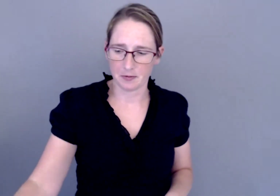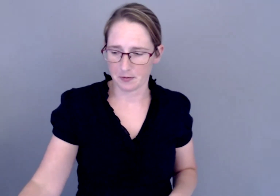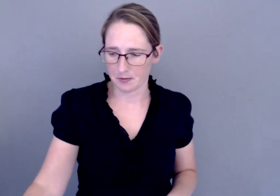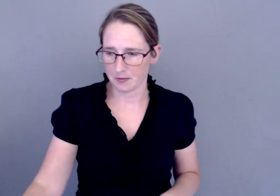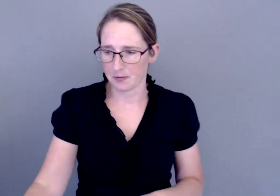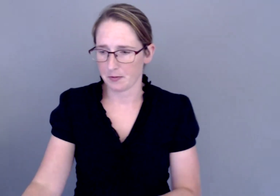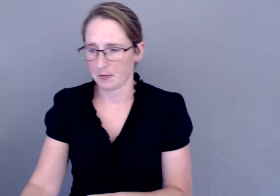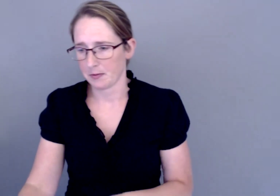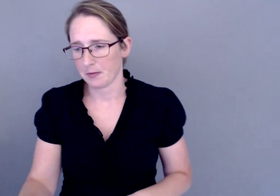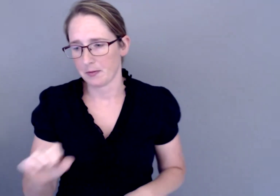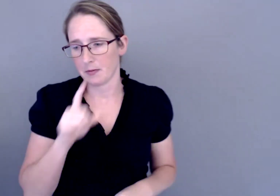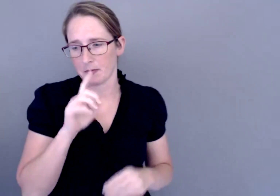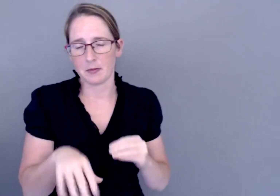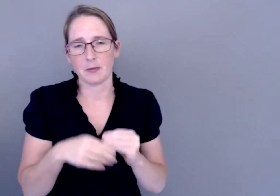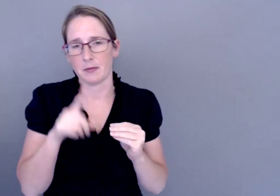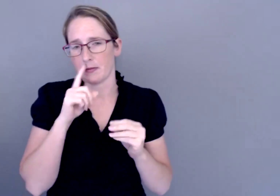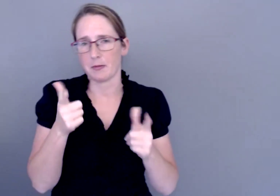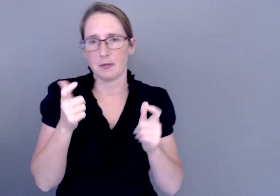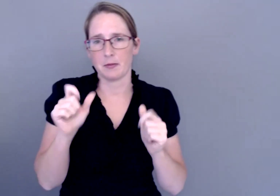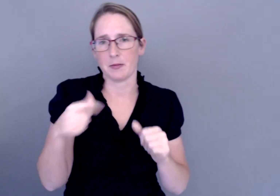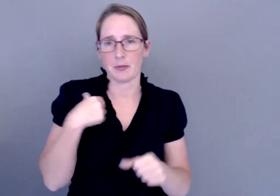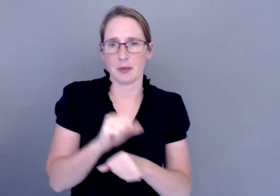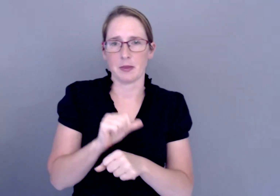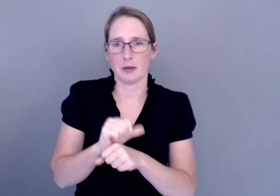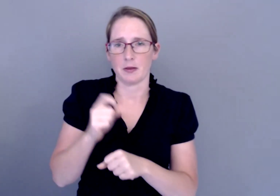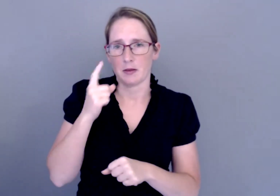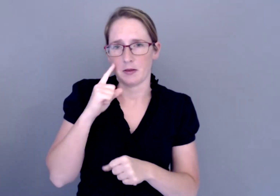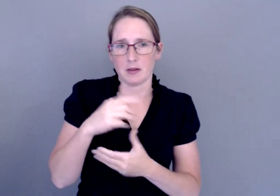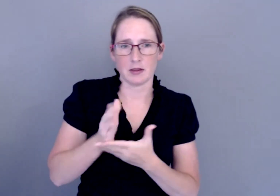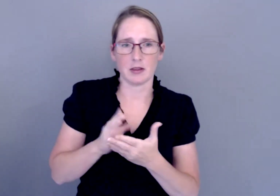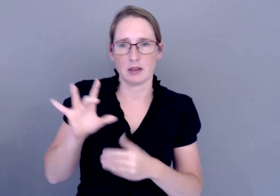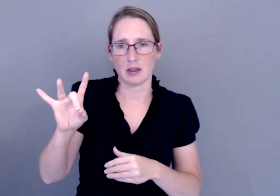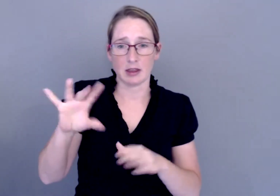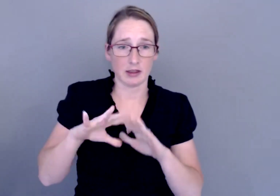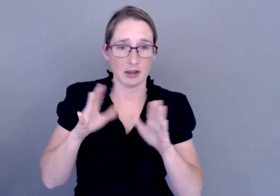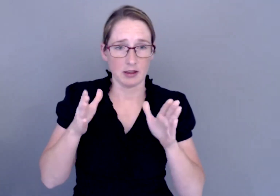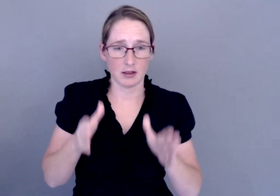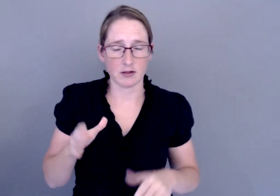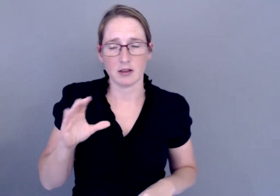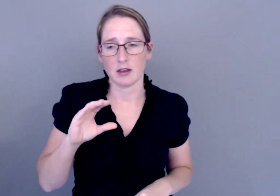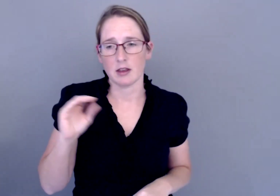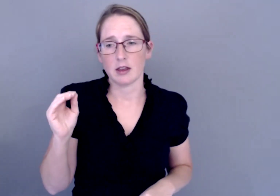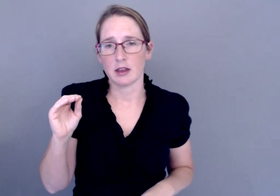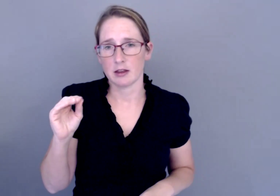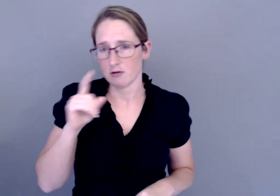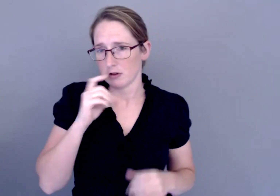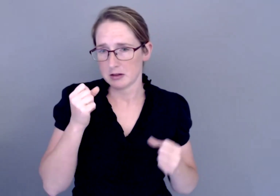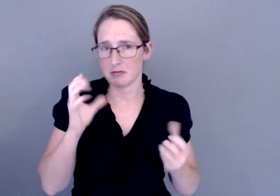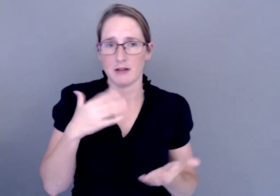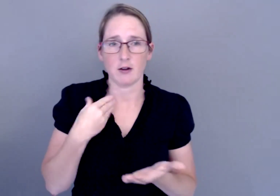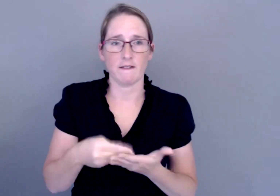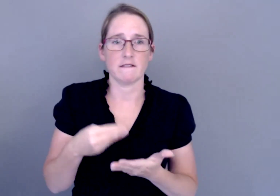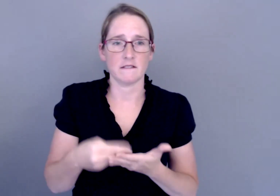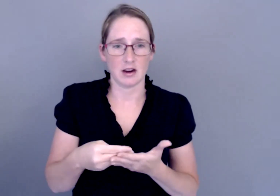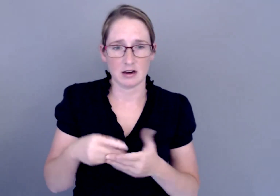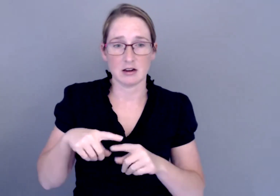Yeah, I'll just add real quickly that so I work for Section 8 housing, and a lot of our funding is